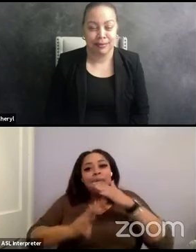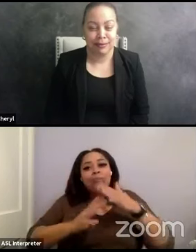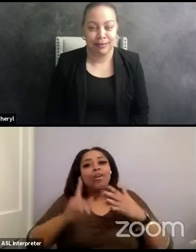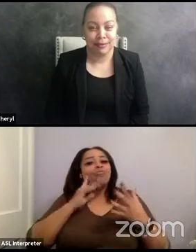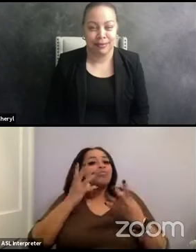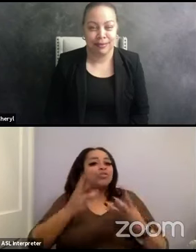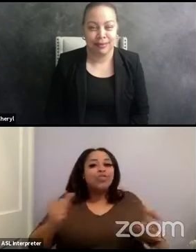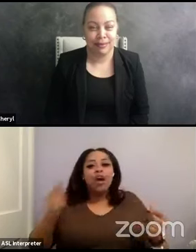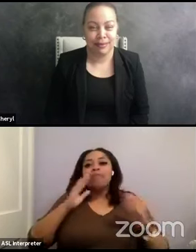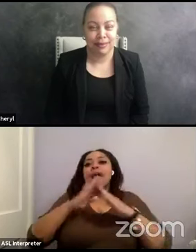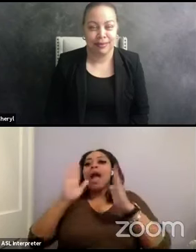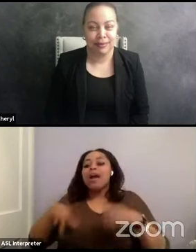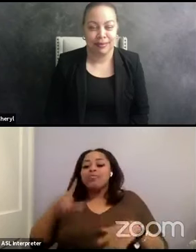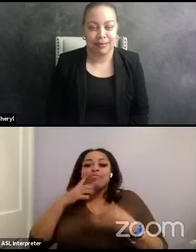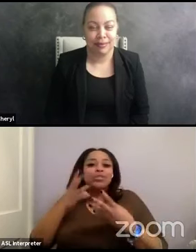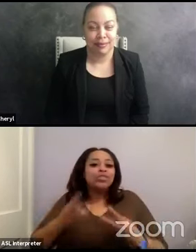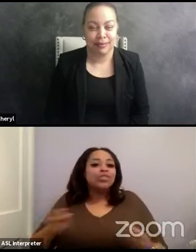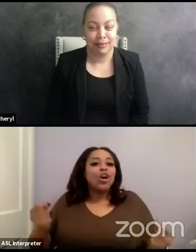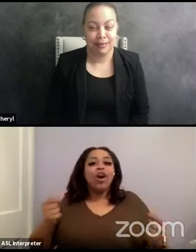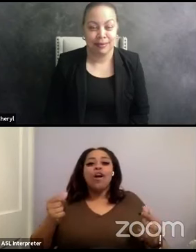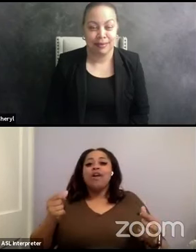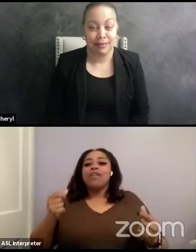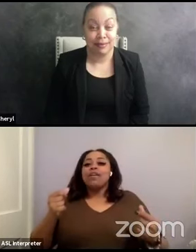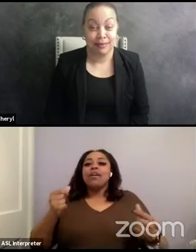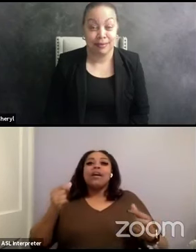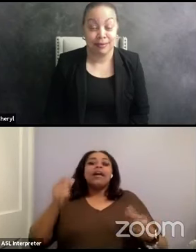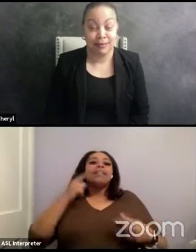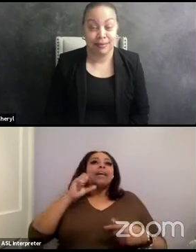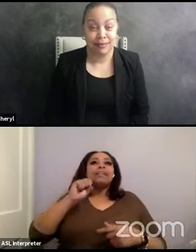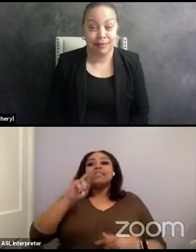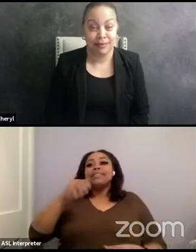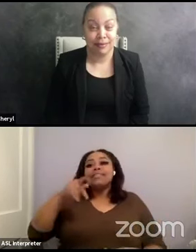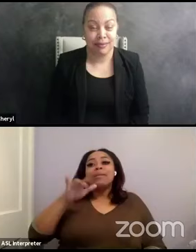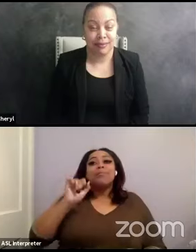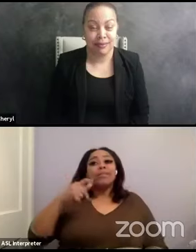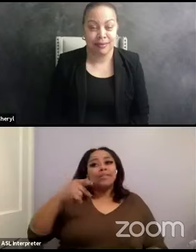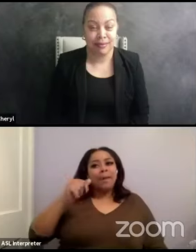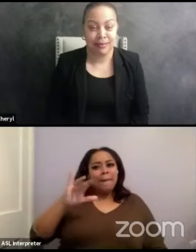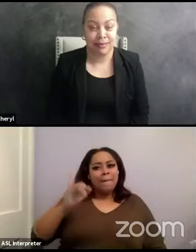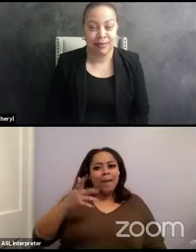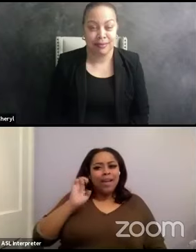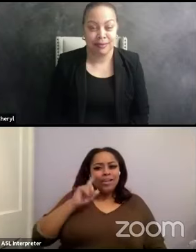that housing will be solved, that somehow a stimulus package will come out. And I'm like, this dude is